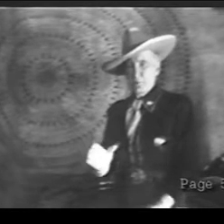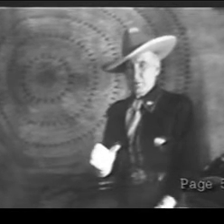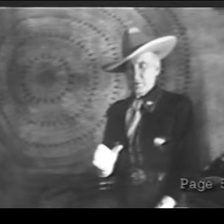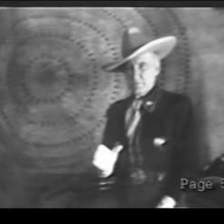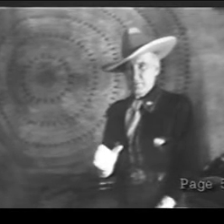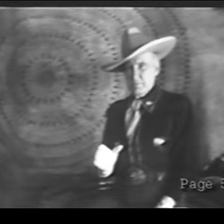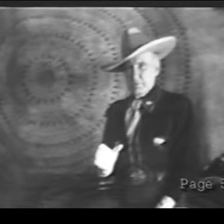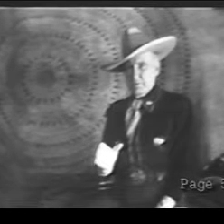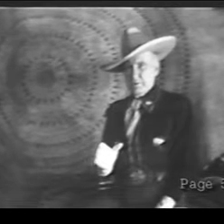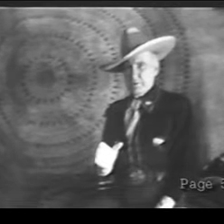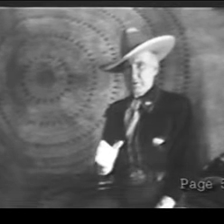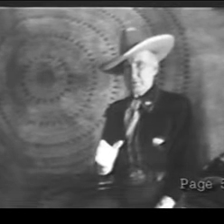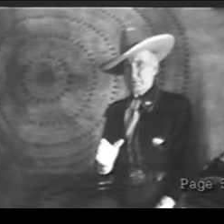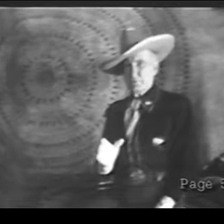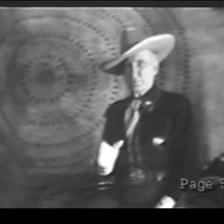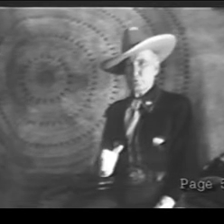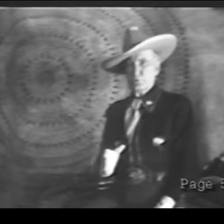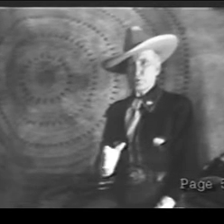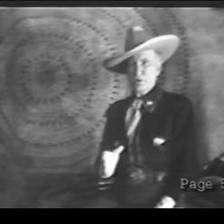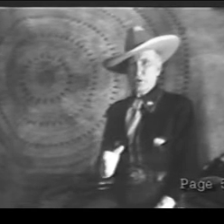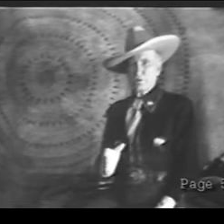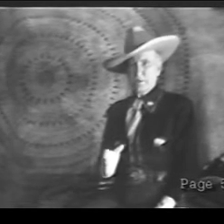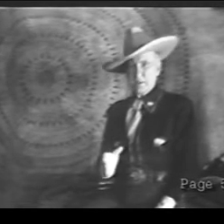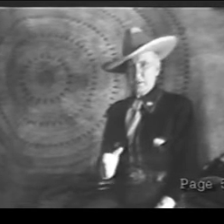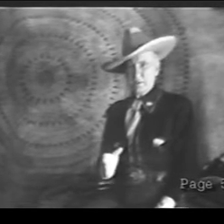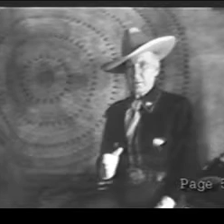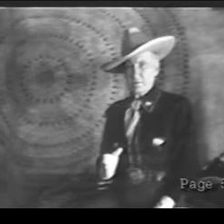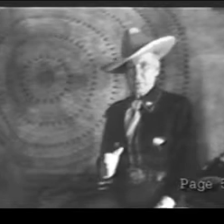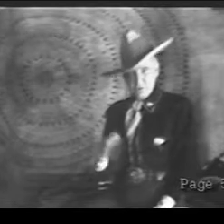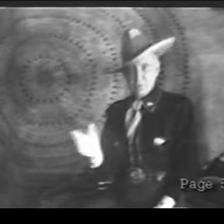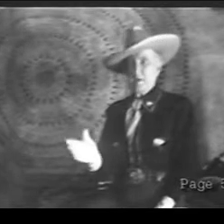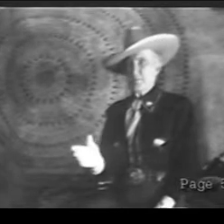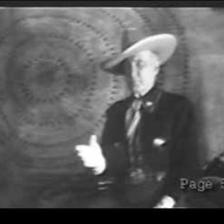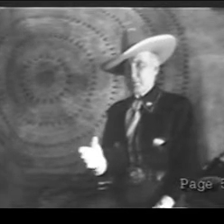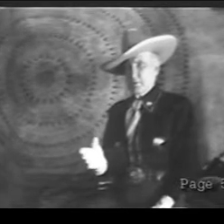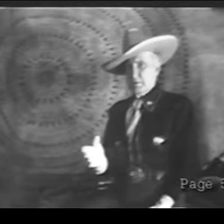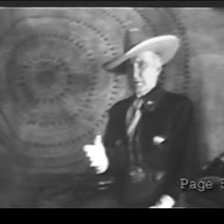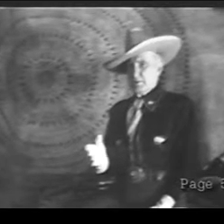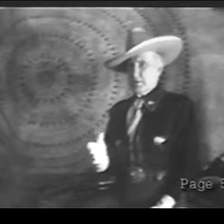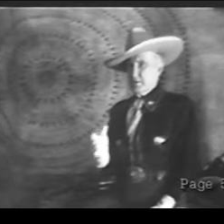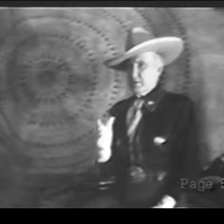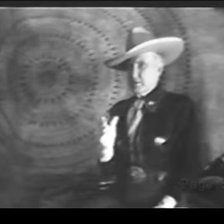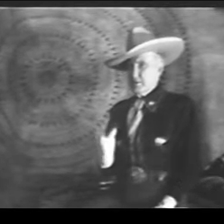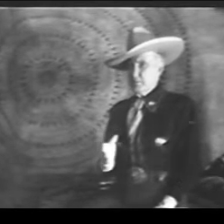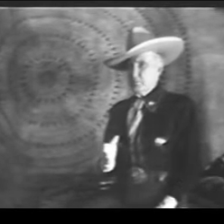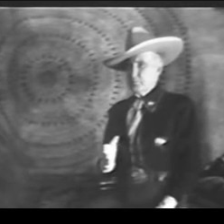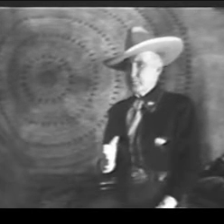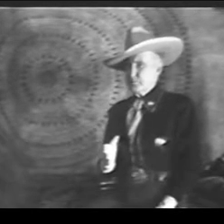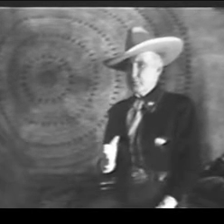important. And there are certain rules and laws of etiquette, just as we have them, that the Indian adheres to